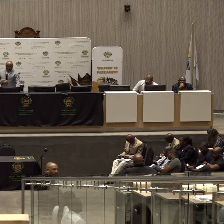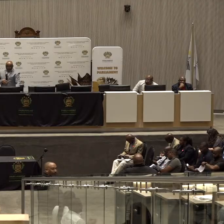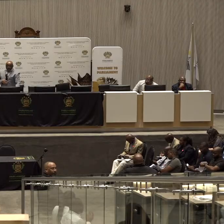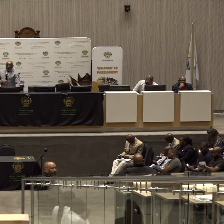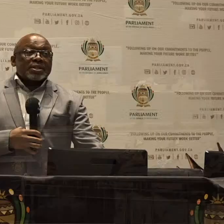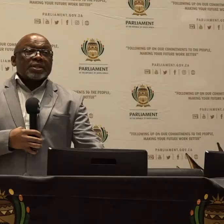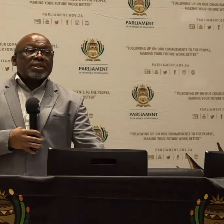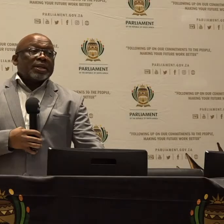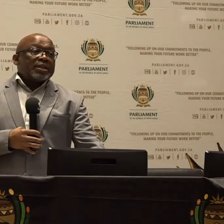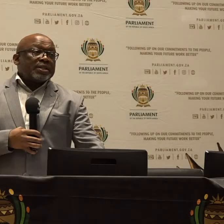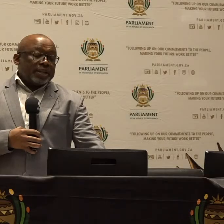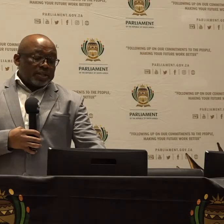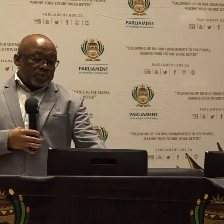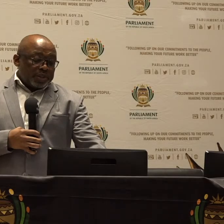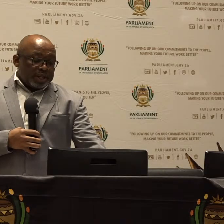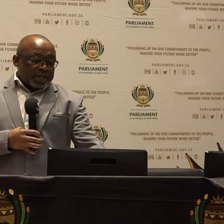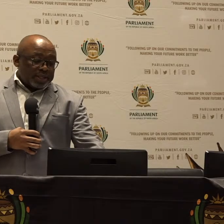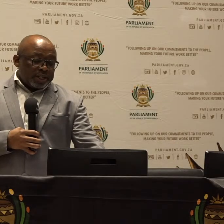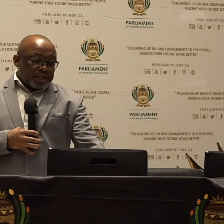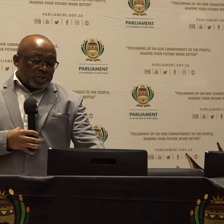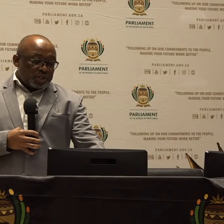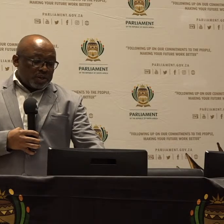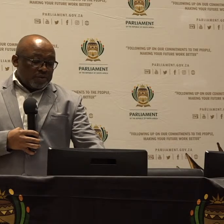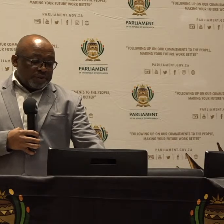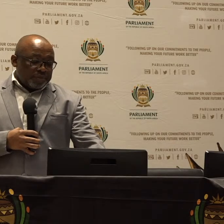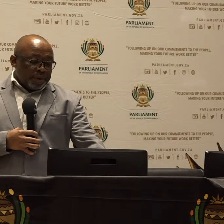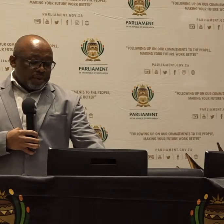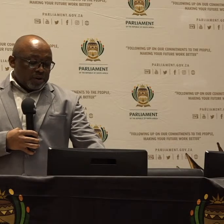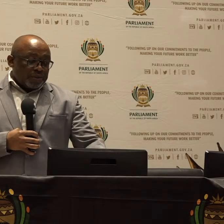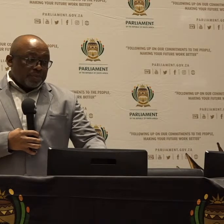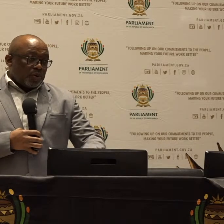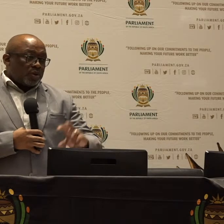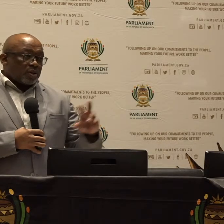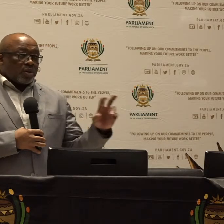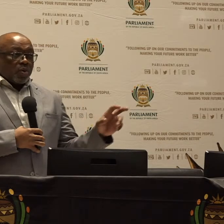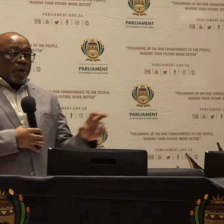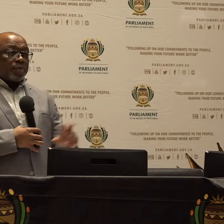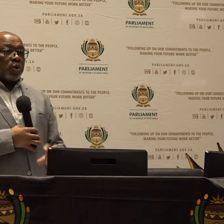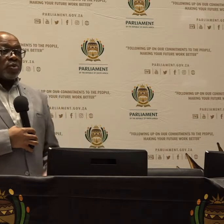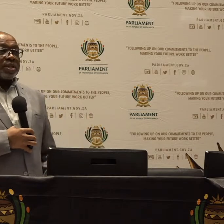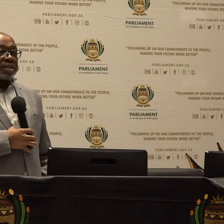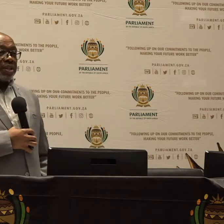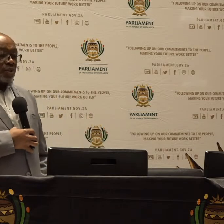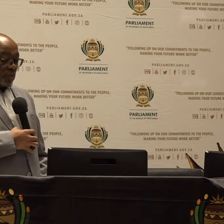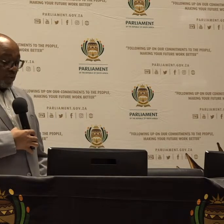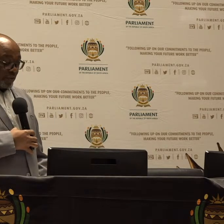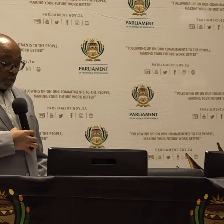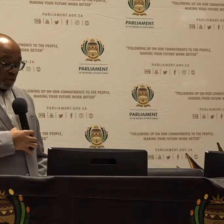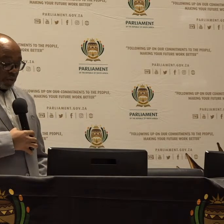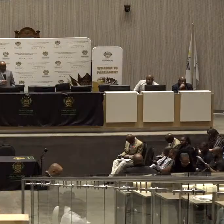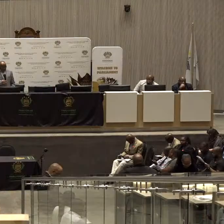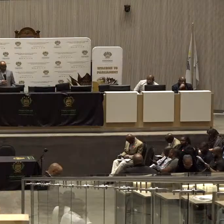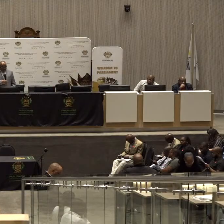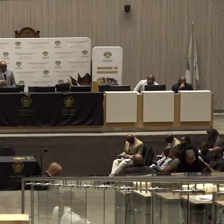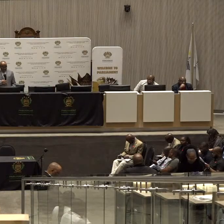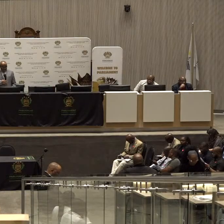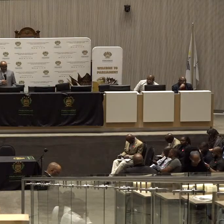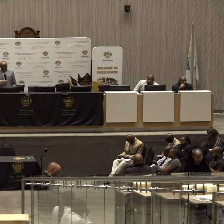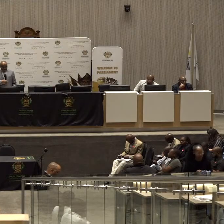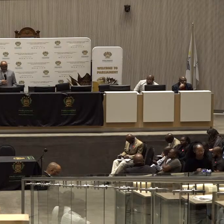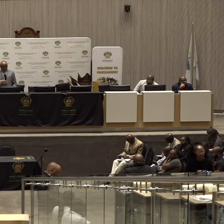and plus 16 deals with a resignation of a member of the board what process needs to be followed